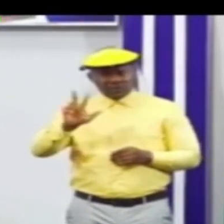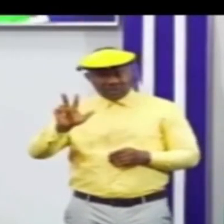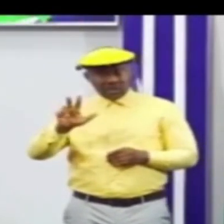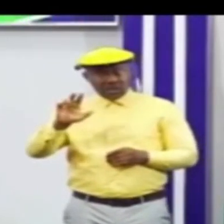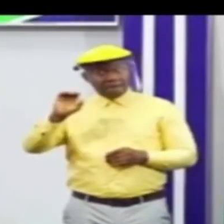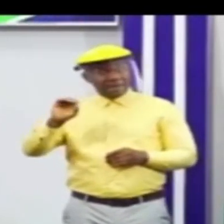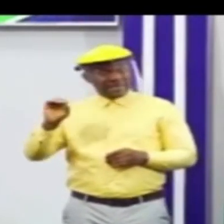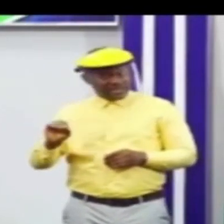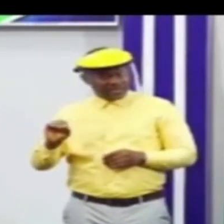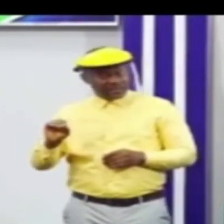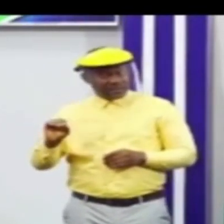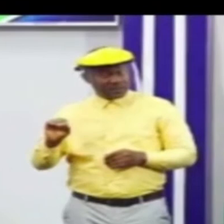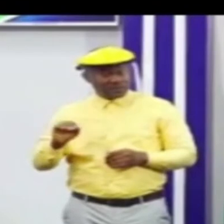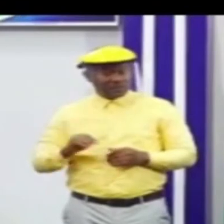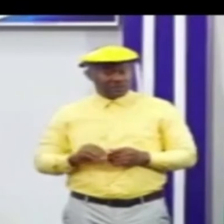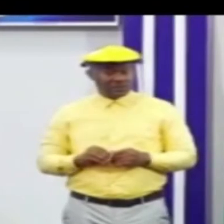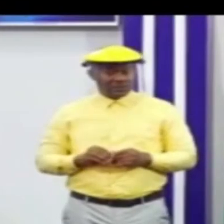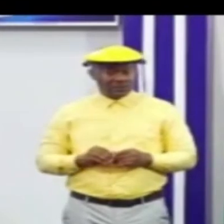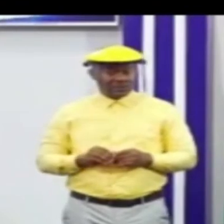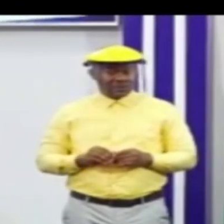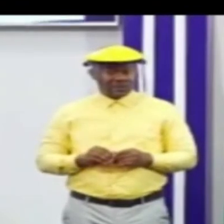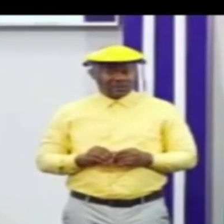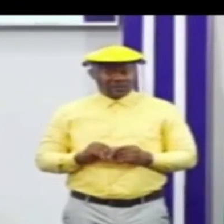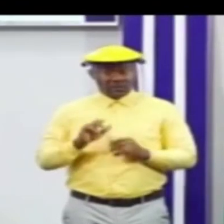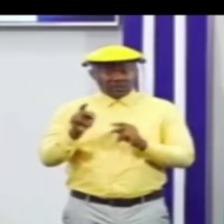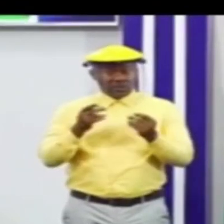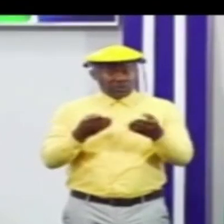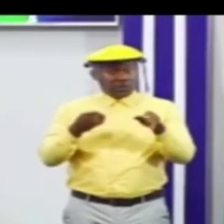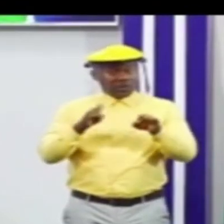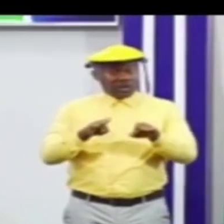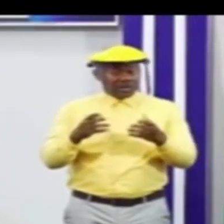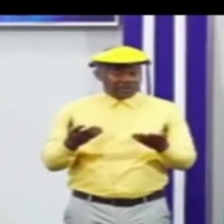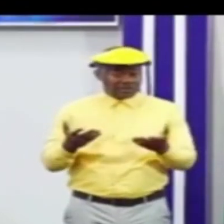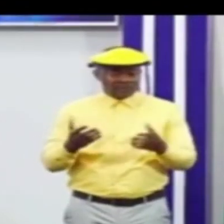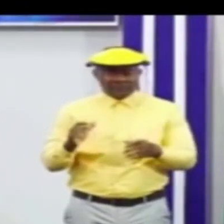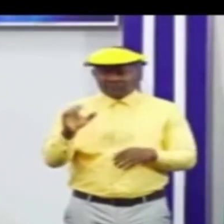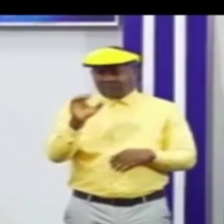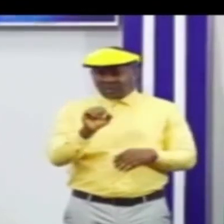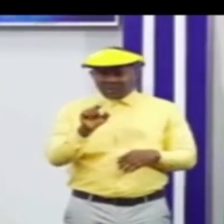0.43%. The case fatality rate of